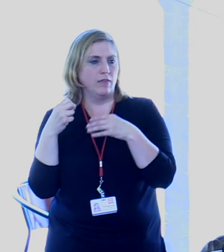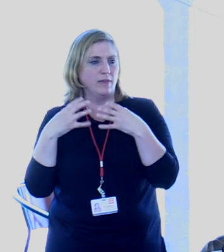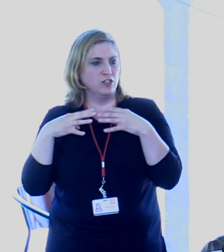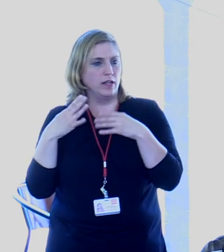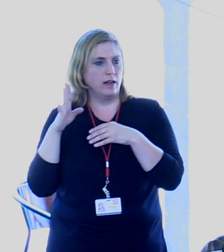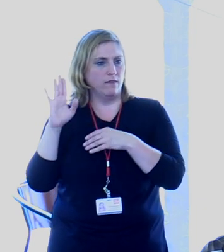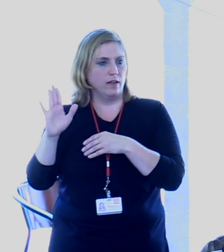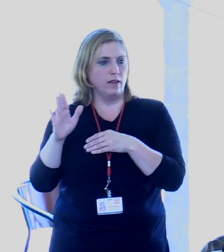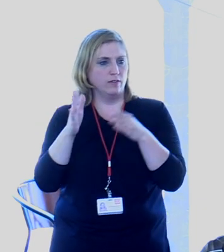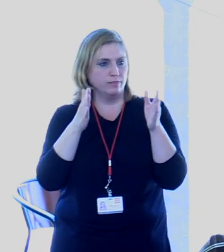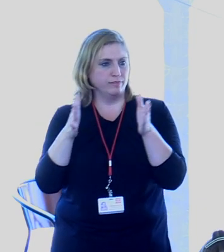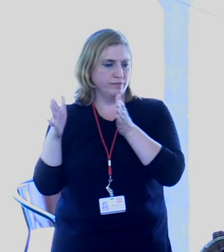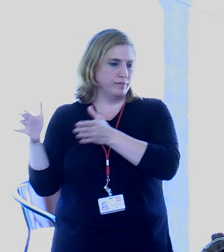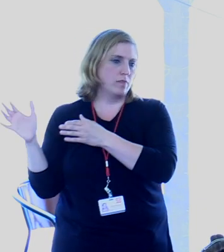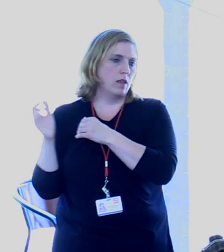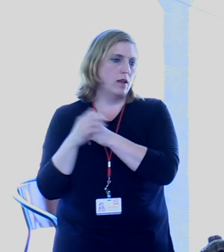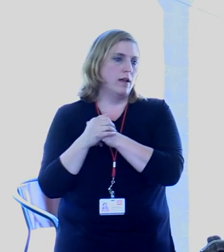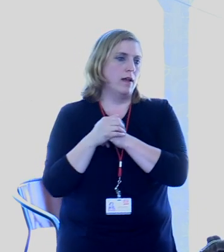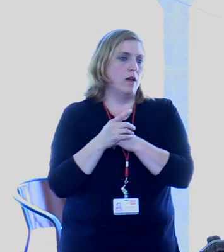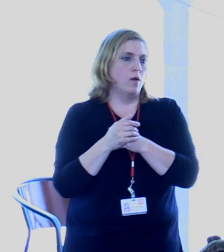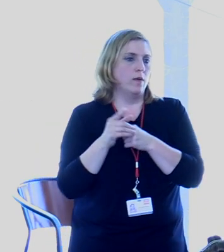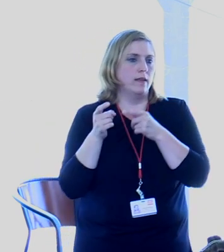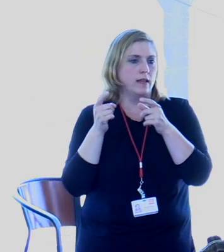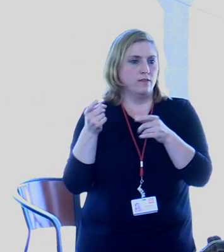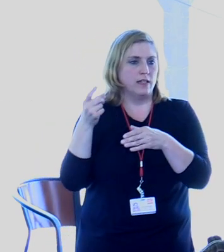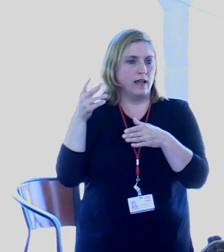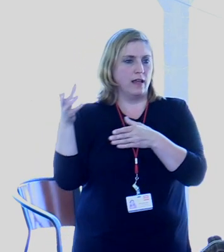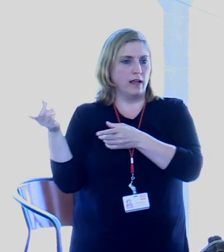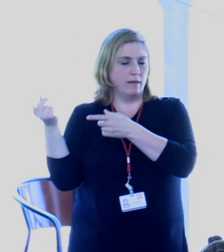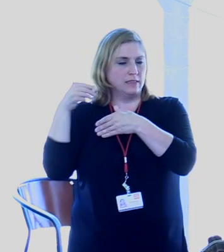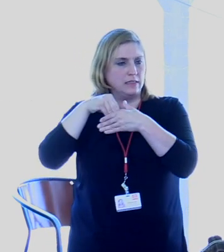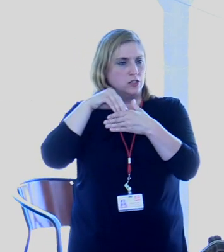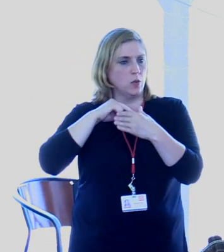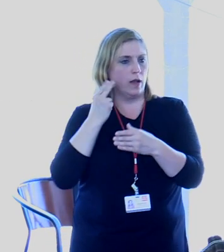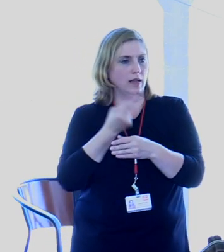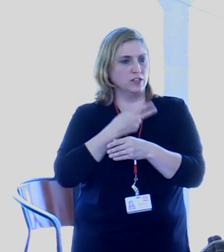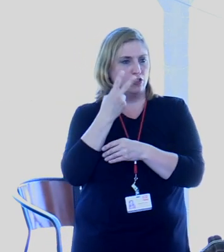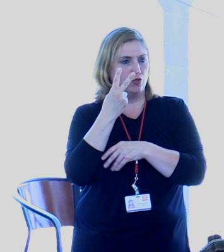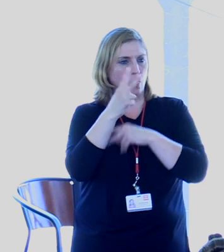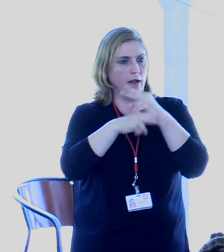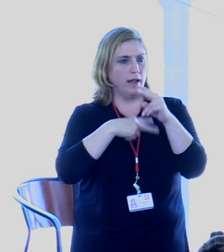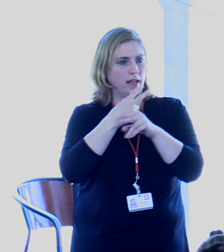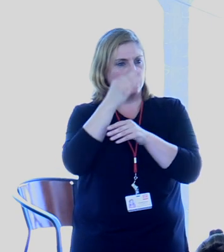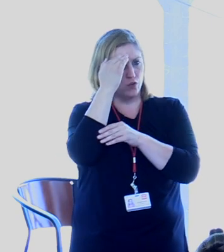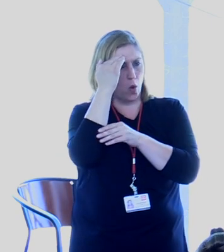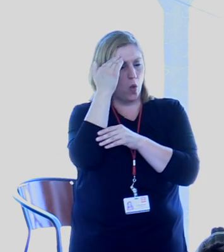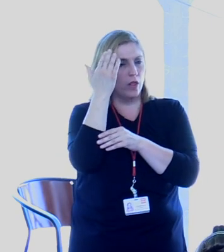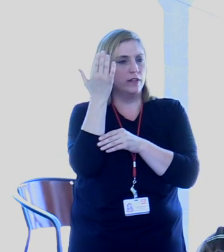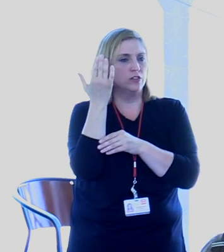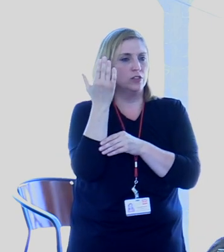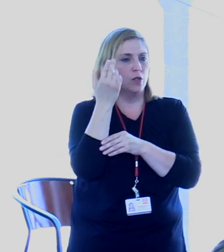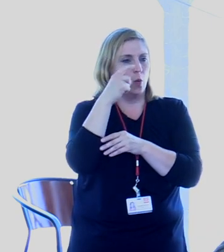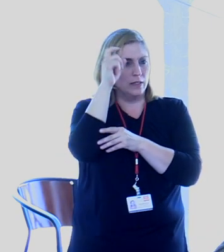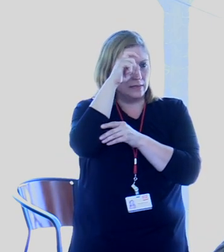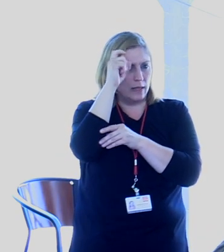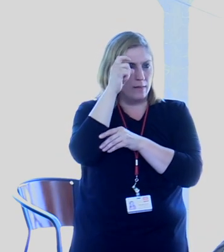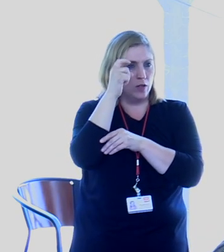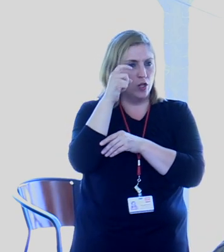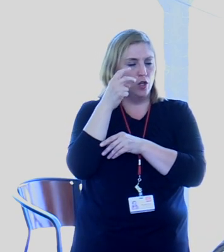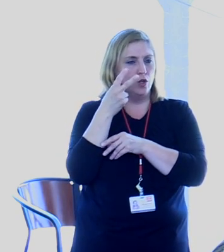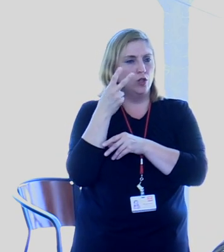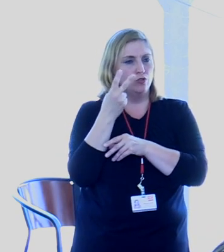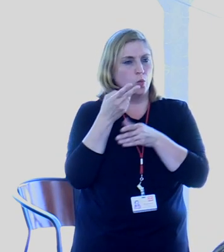happens when the gift of wisdom enters into us. And there's two types of knowledge, two types of wisdom, two